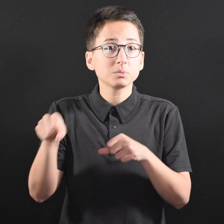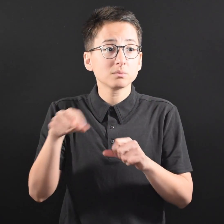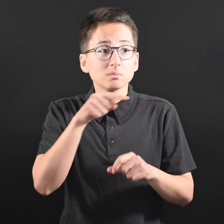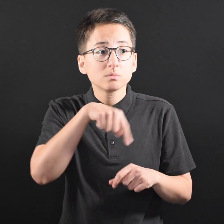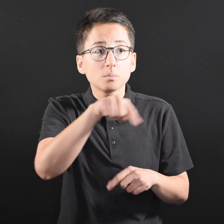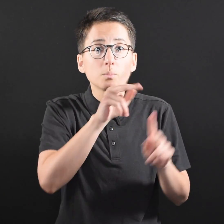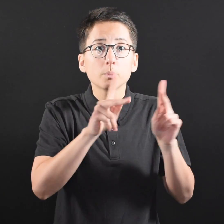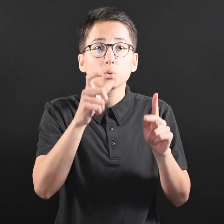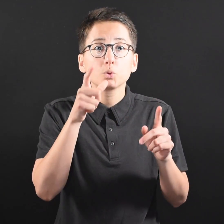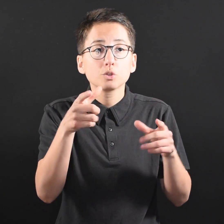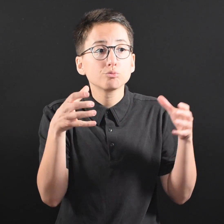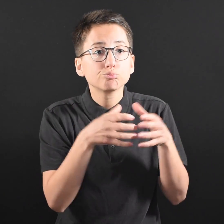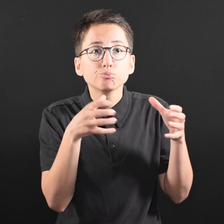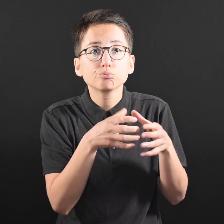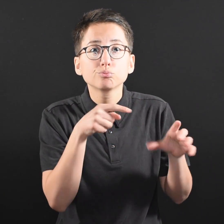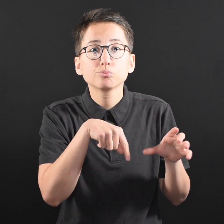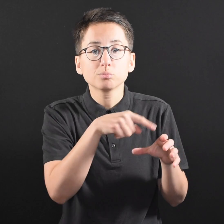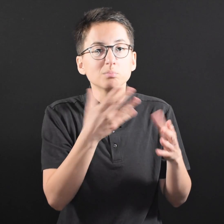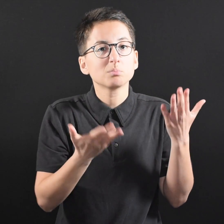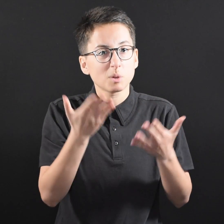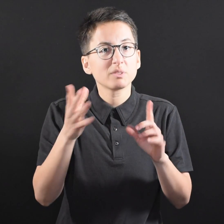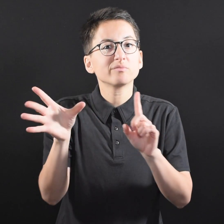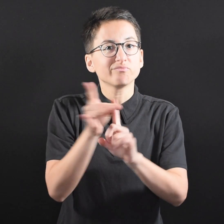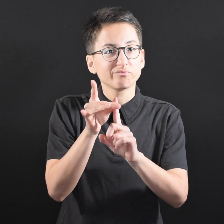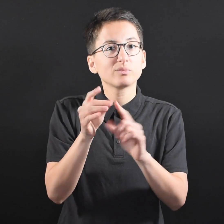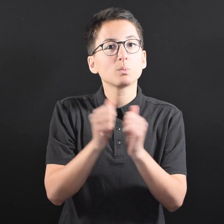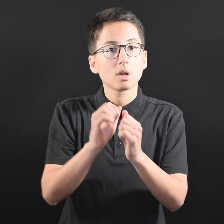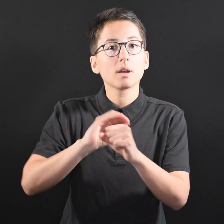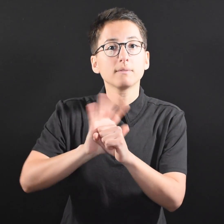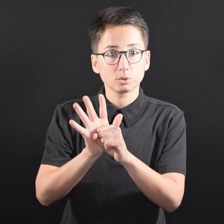It's possible that some of these people are now infected.